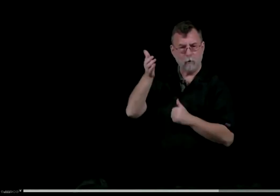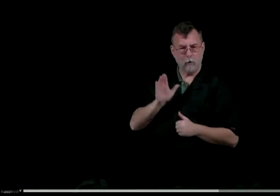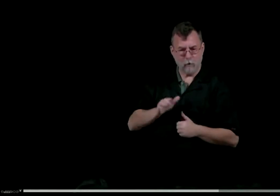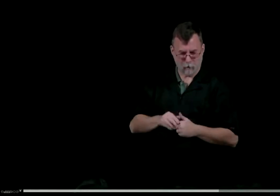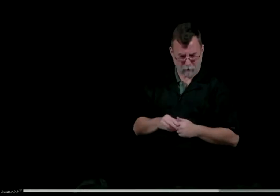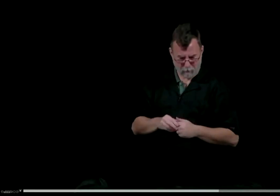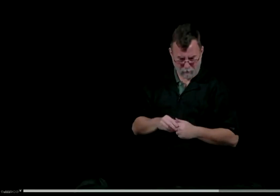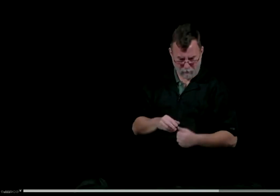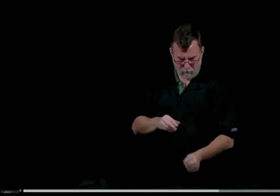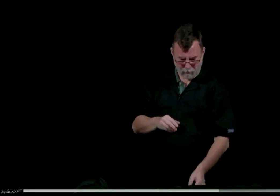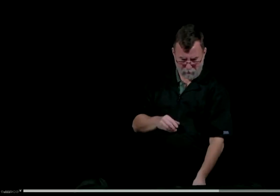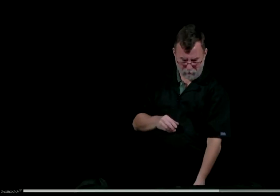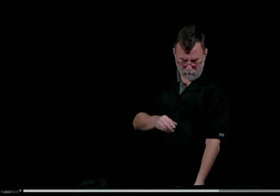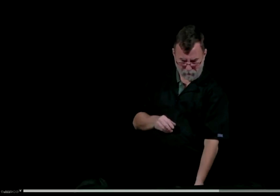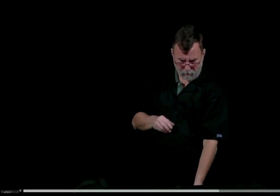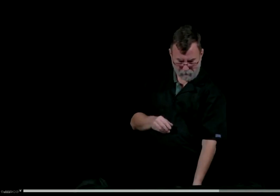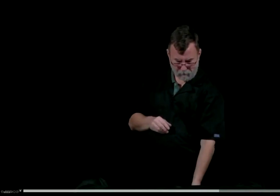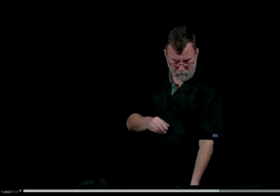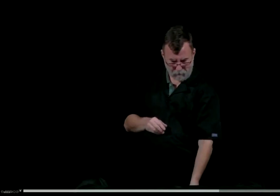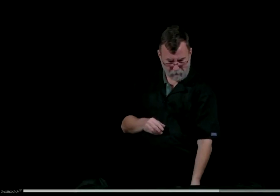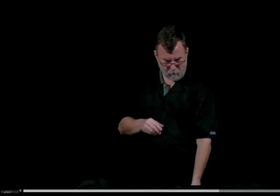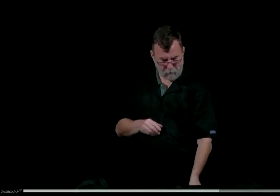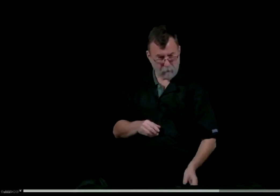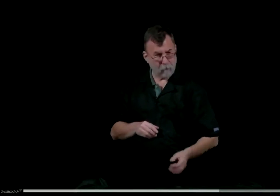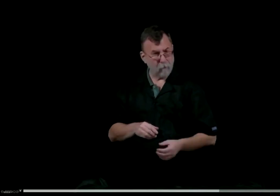Our crown of glory in heaven from God.